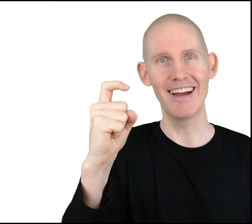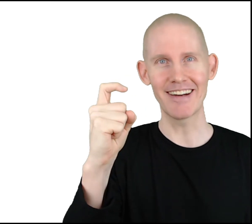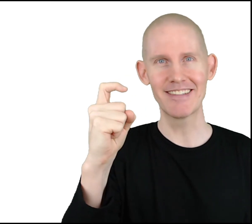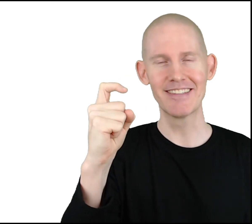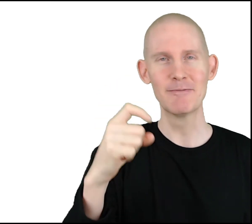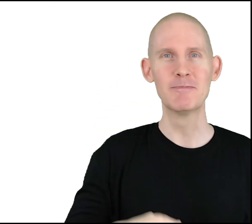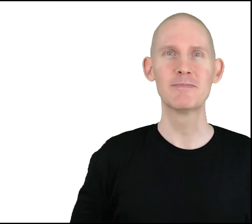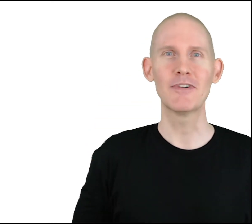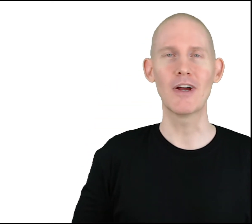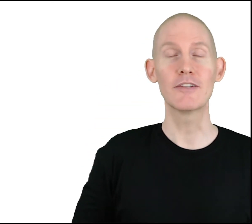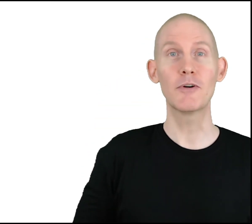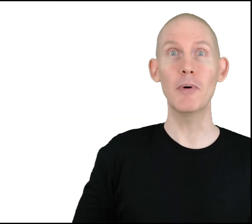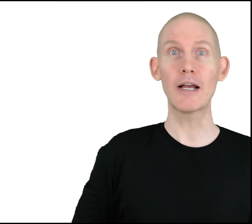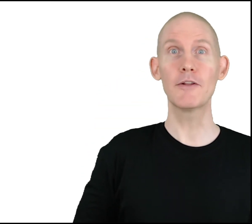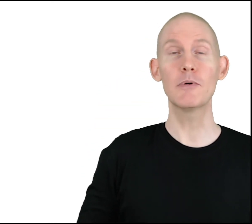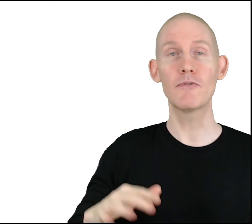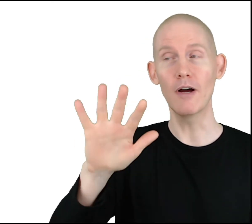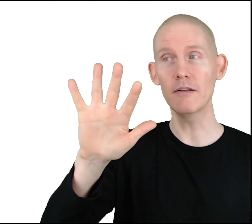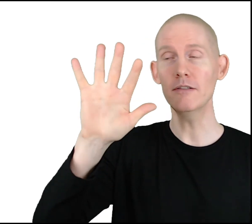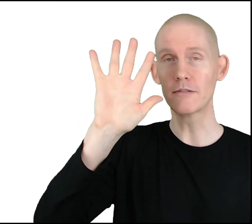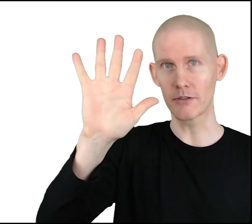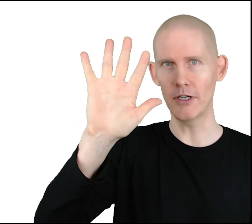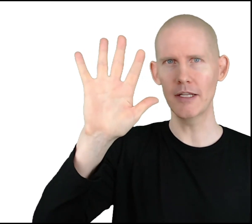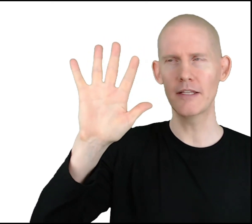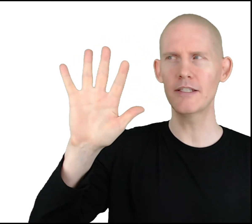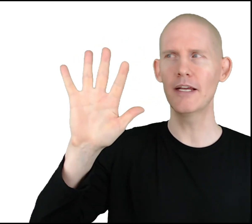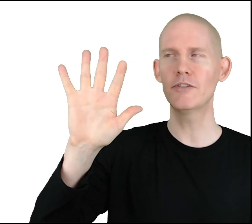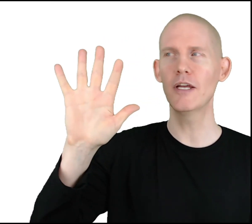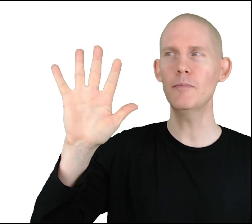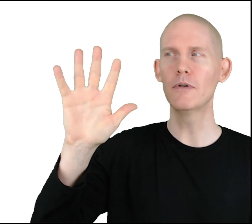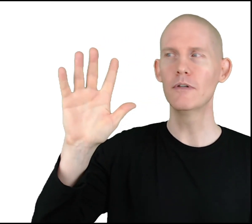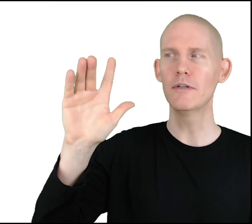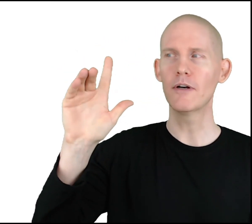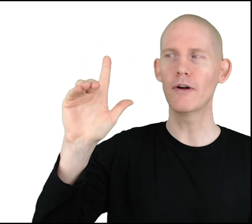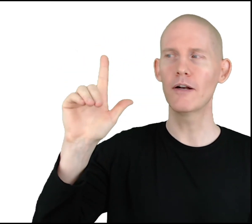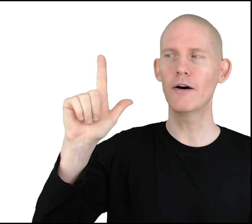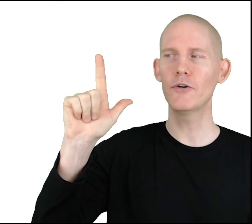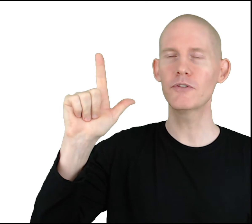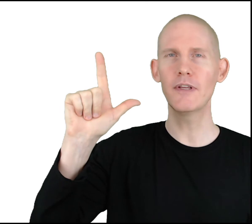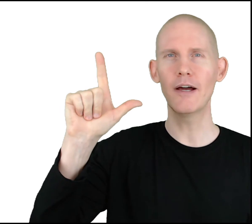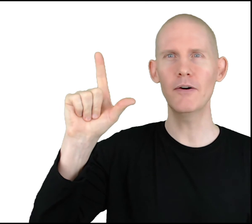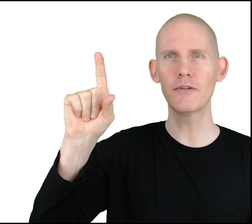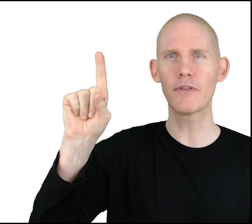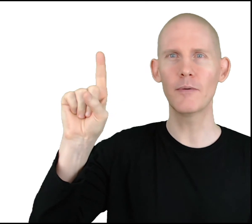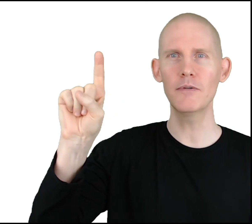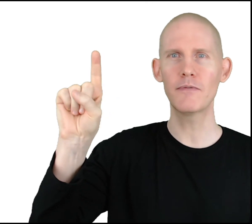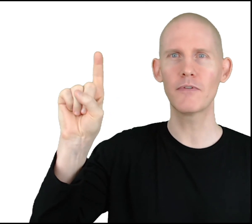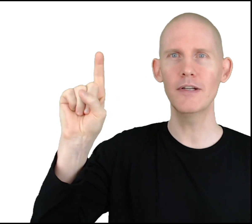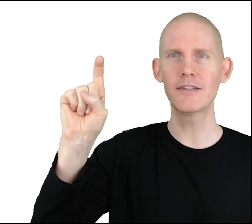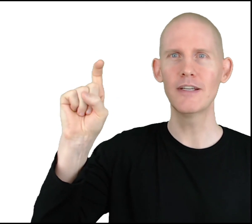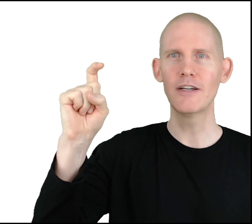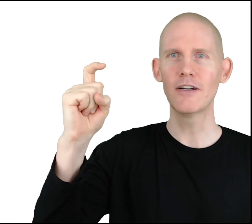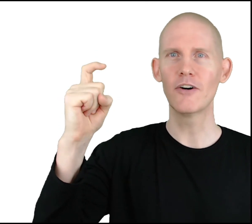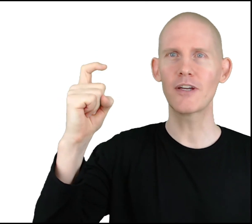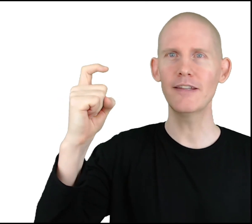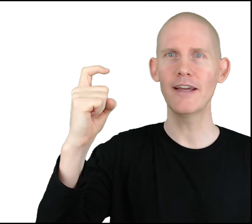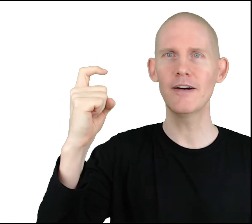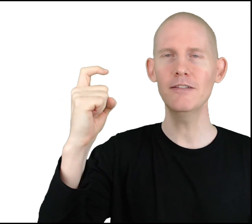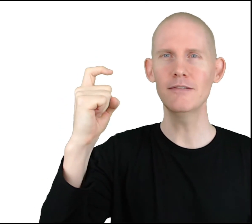X. All right, let's go back a little bit farther, starting at this hand shape. All right, all those down, thumb in front, hook it down.